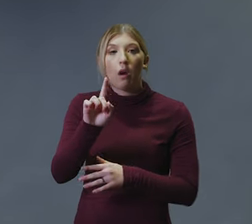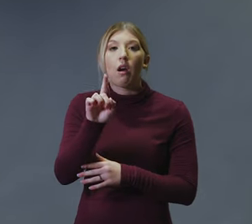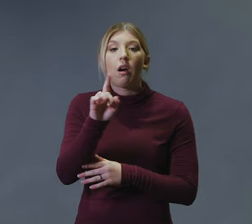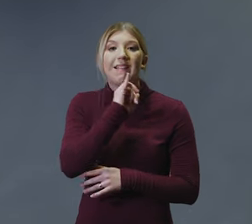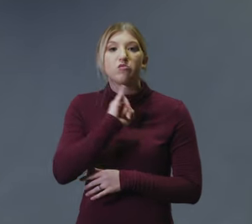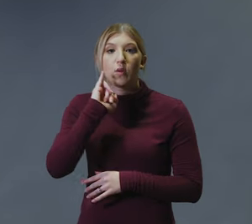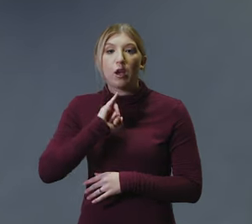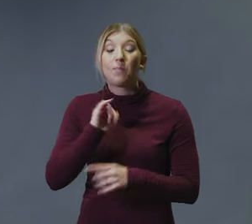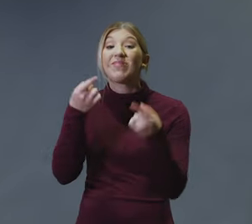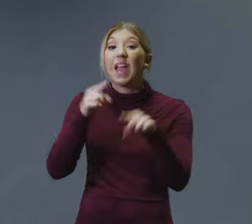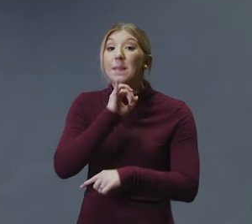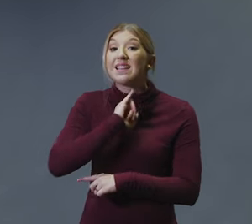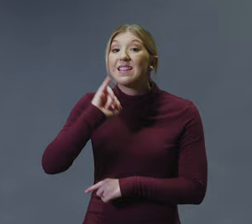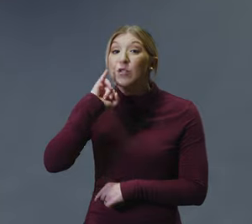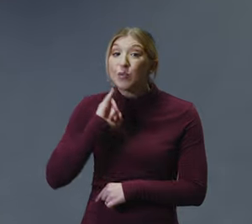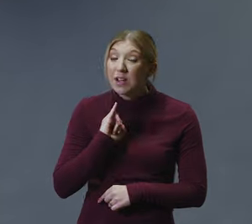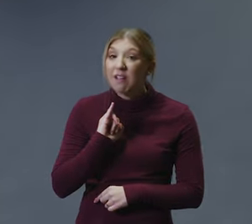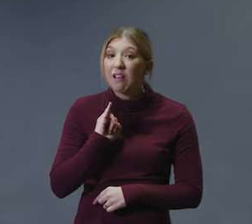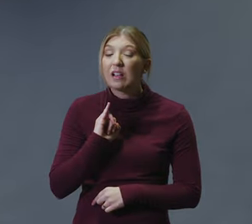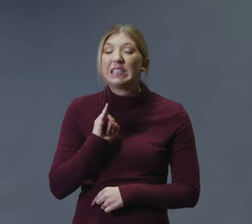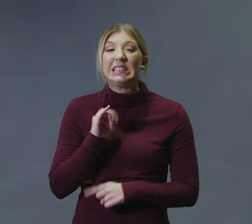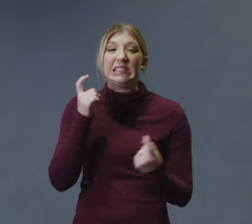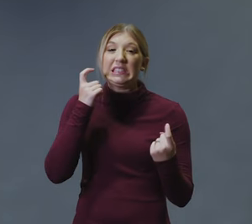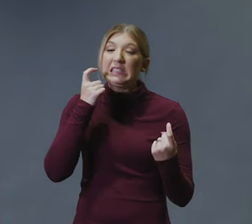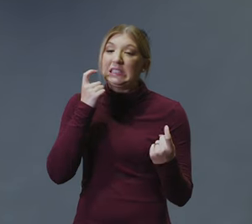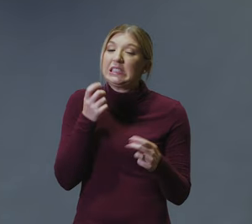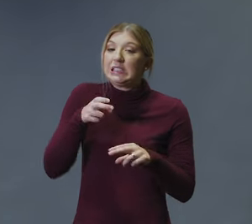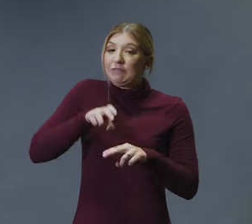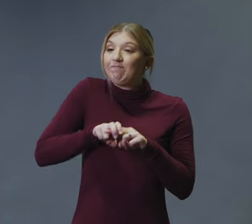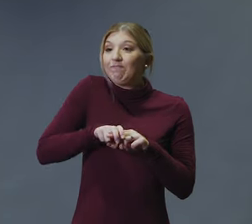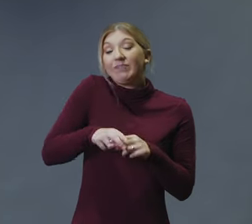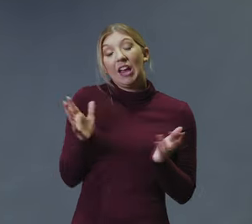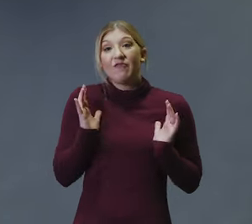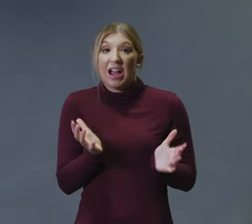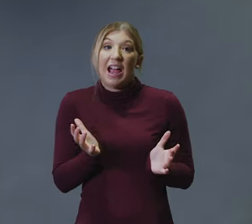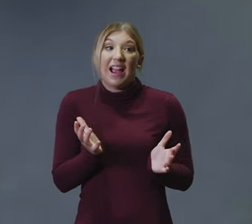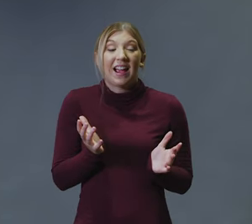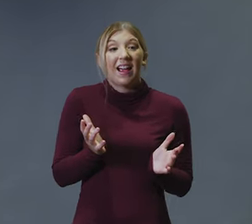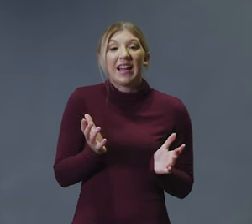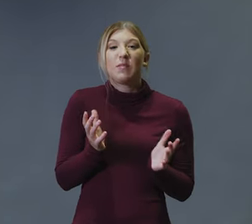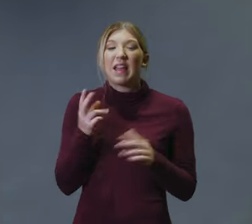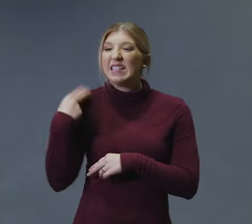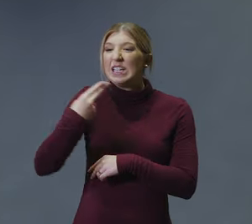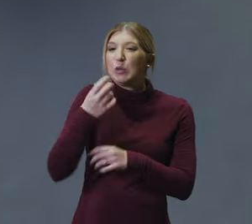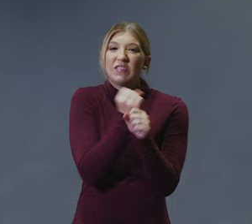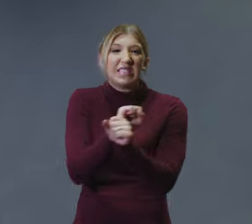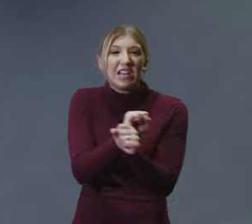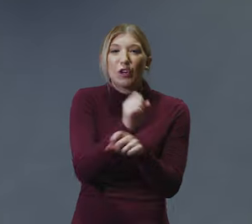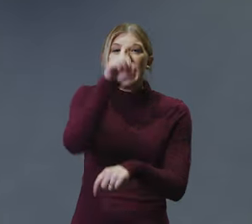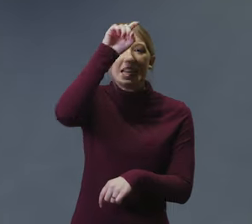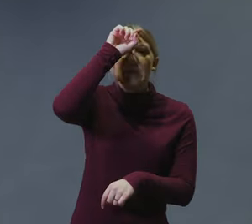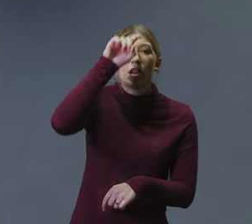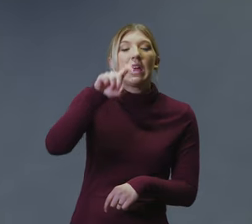they found themselves in a position where they're sitting pretty. They've had this history of slavery in Egypt,